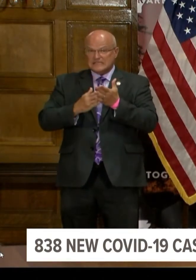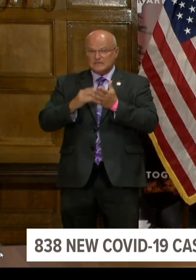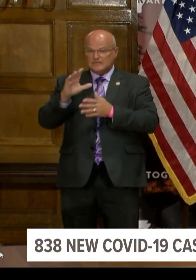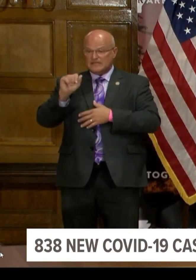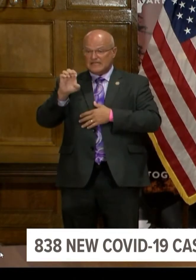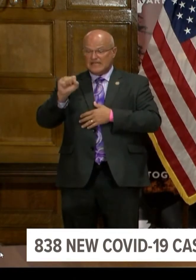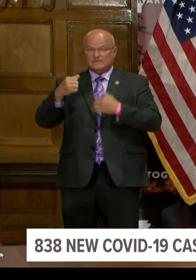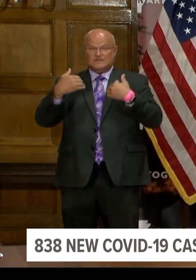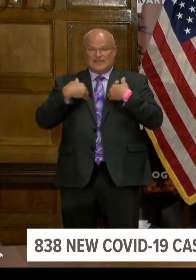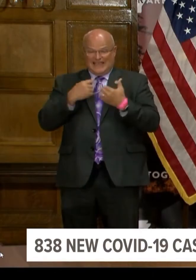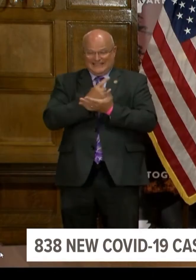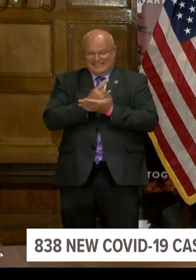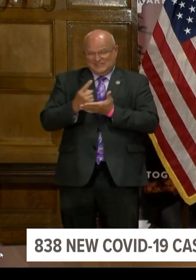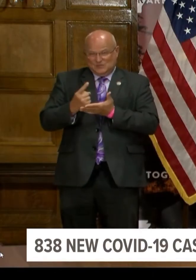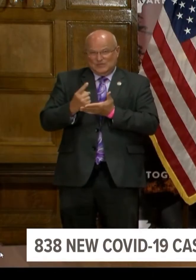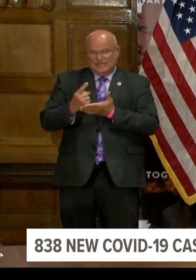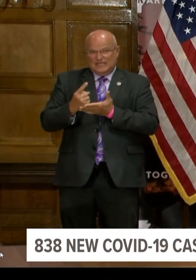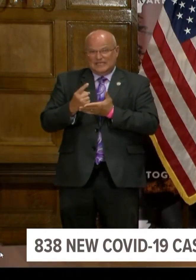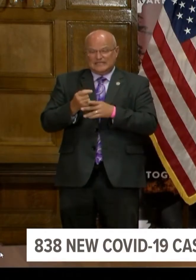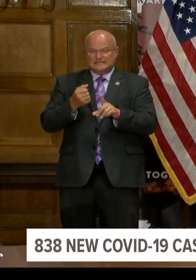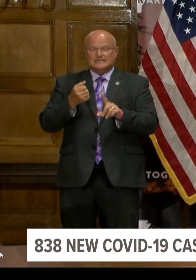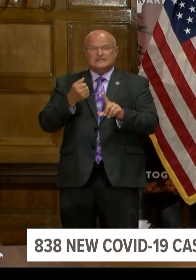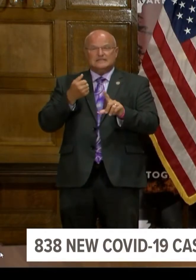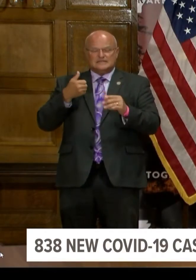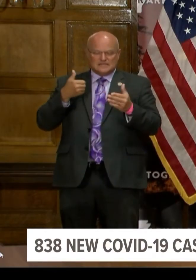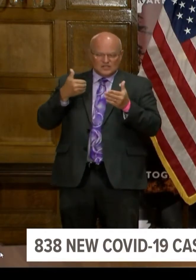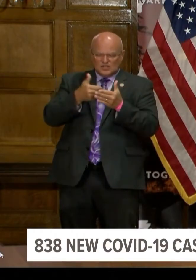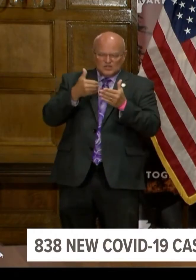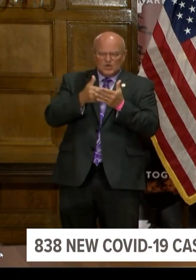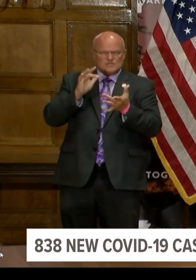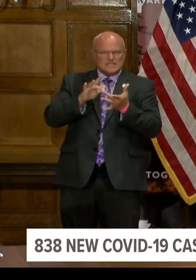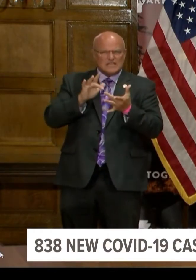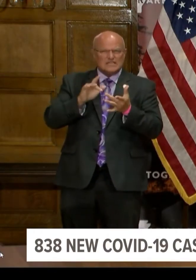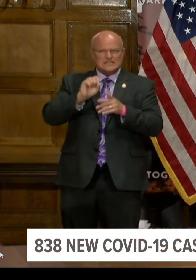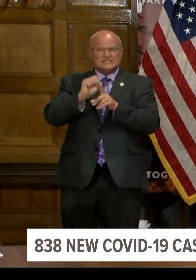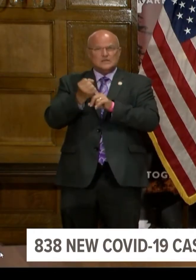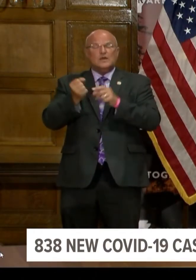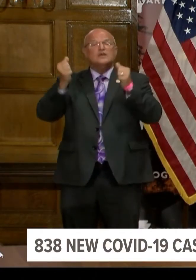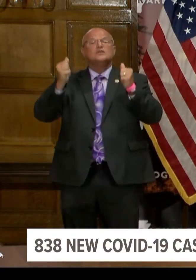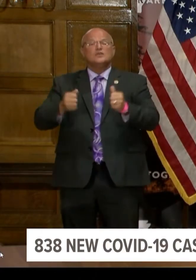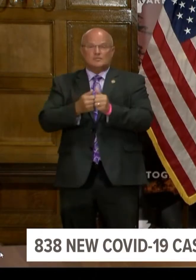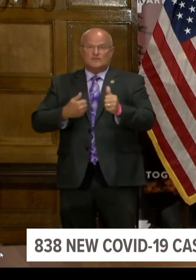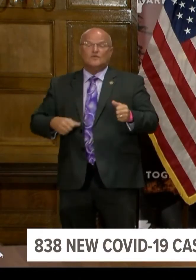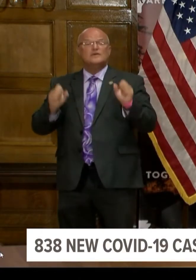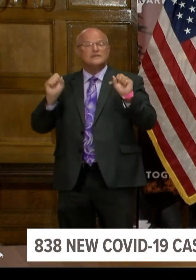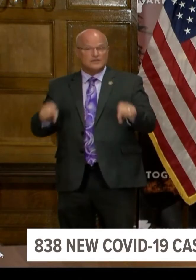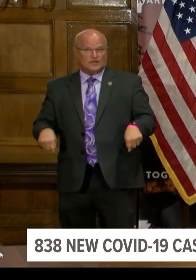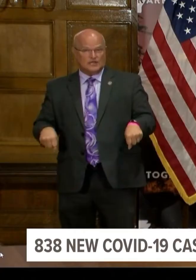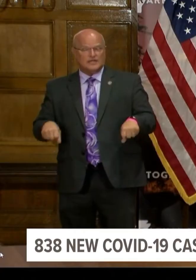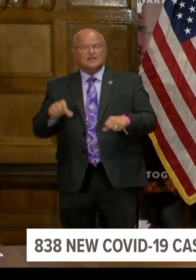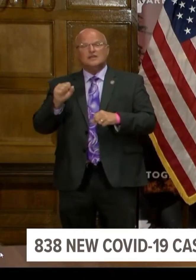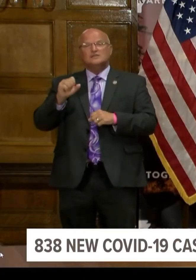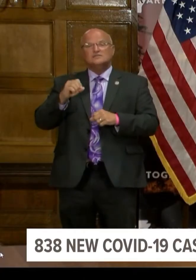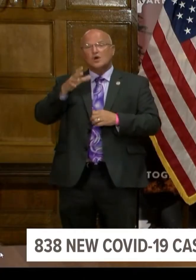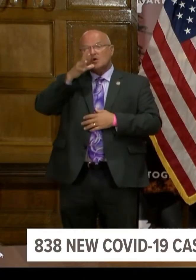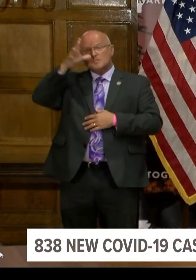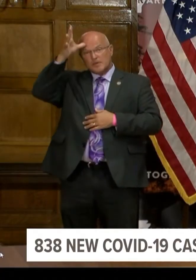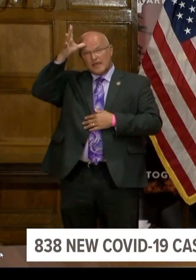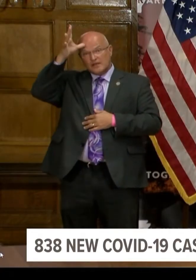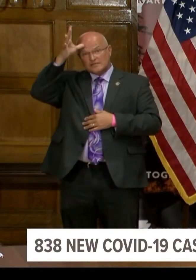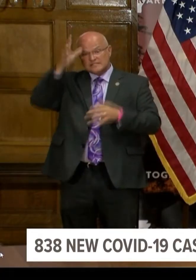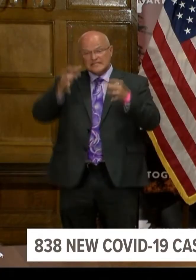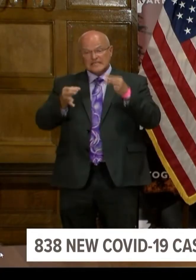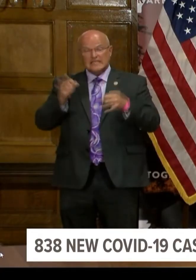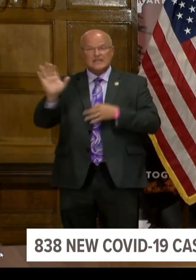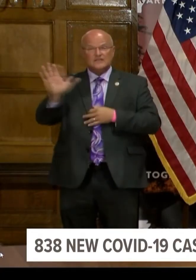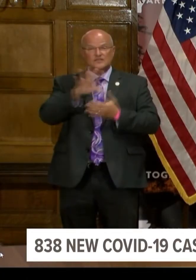cases that we've had this week of close contacts are situations that could have been avoided. So parents, if your